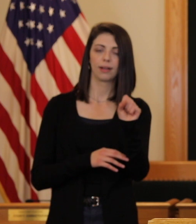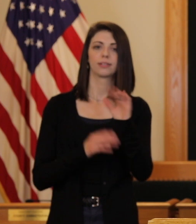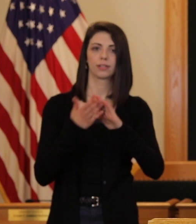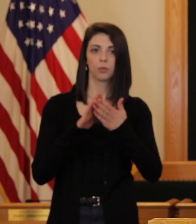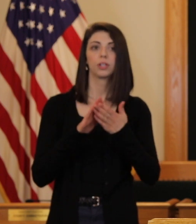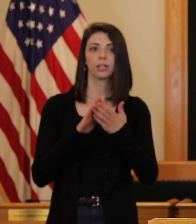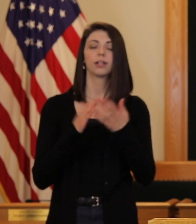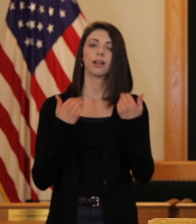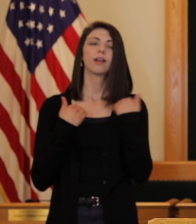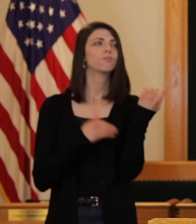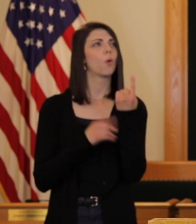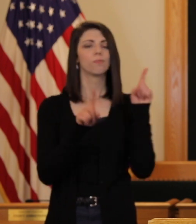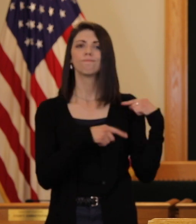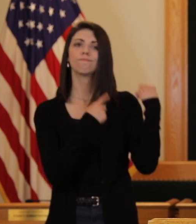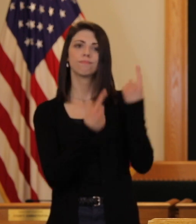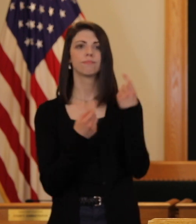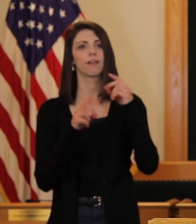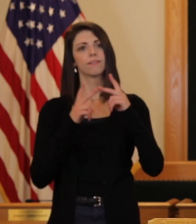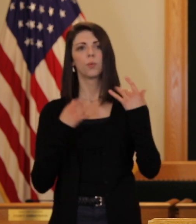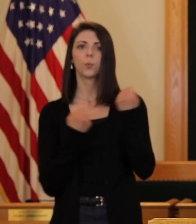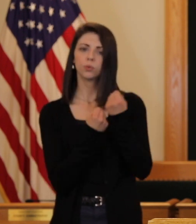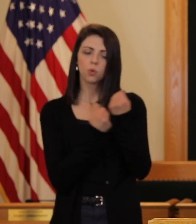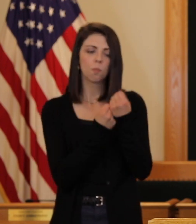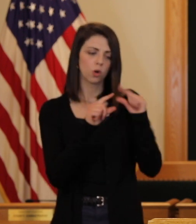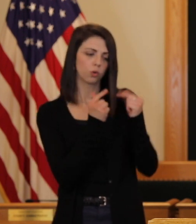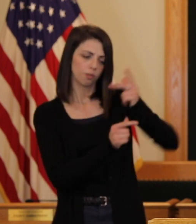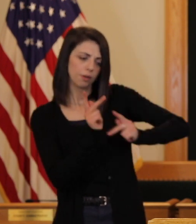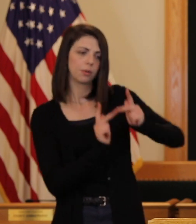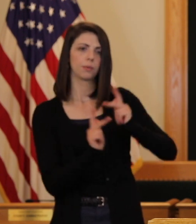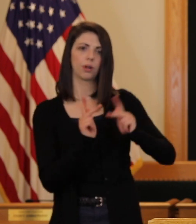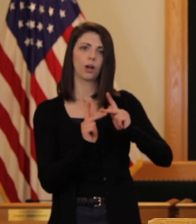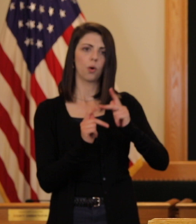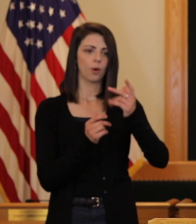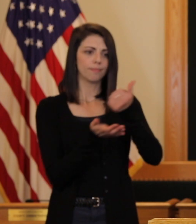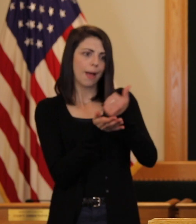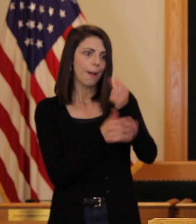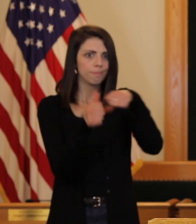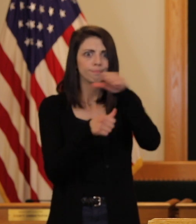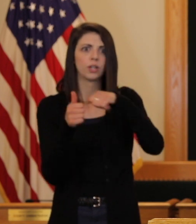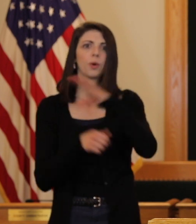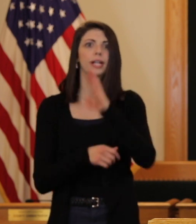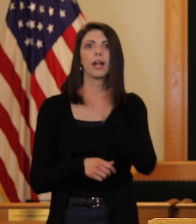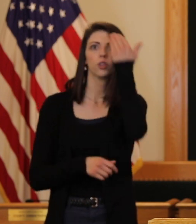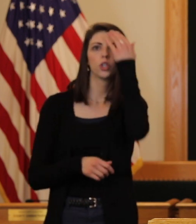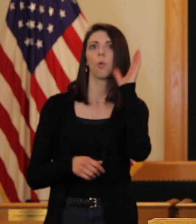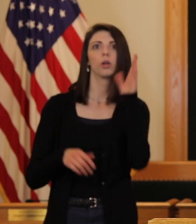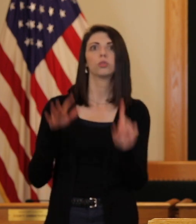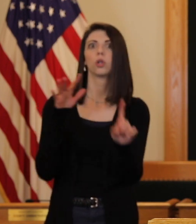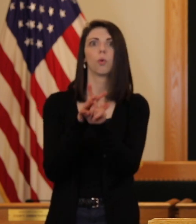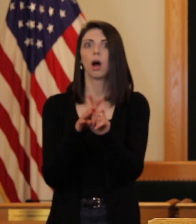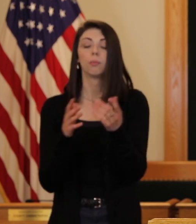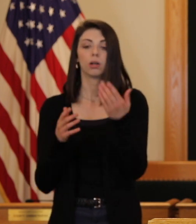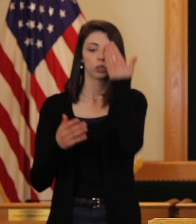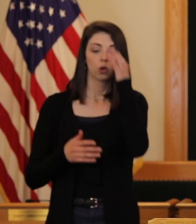EMS community has always been a supportive group who help each other out. We never know what situation we're going to be in, whether it's responding to a